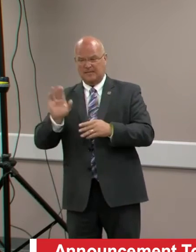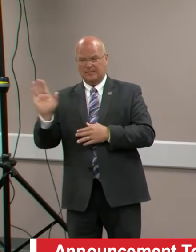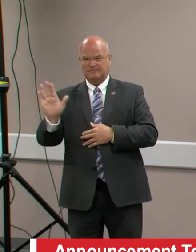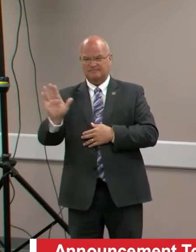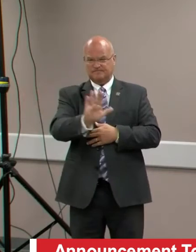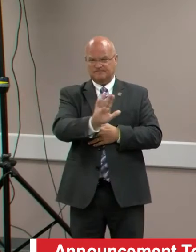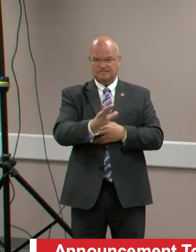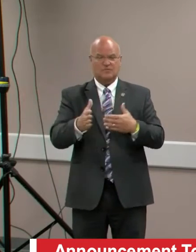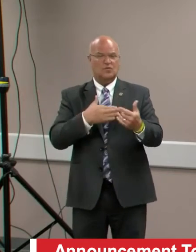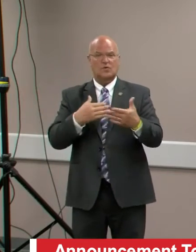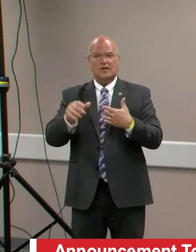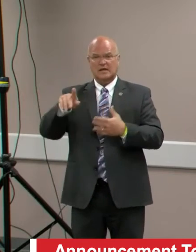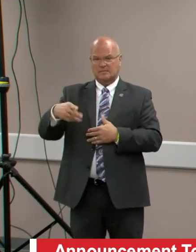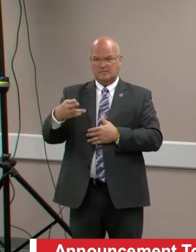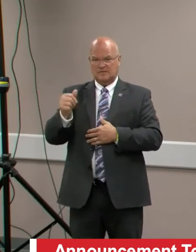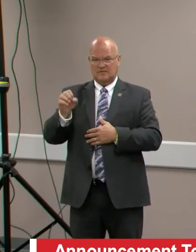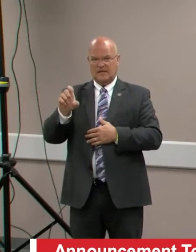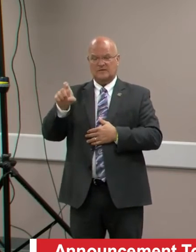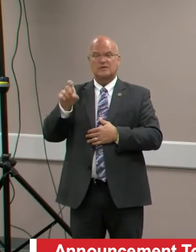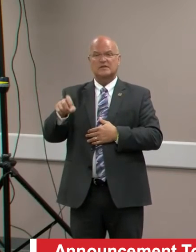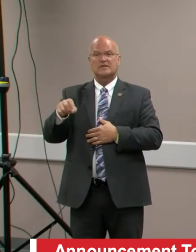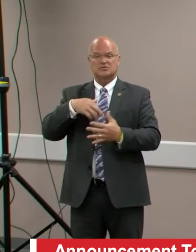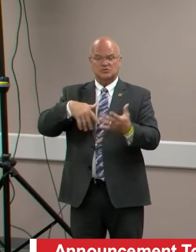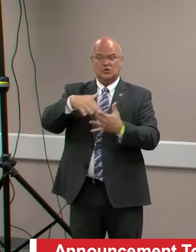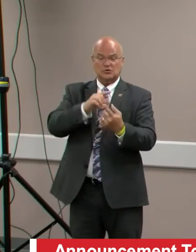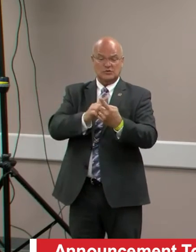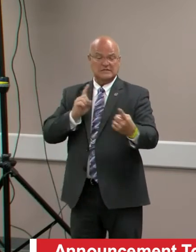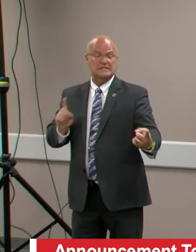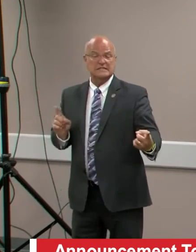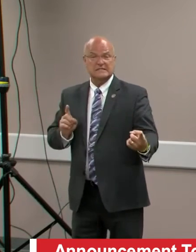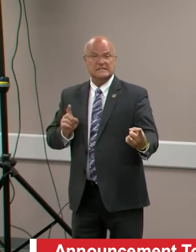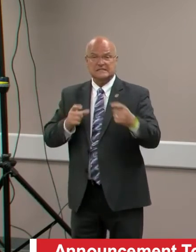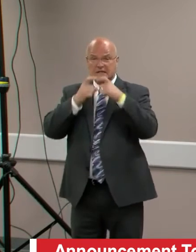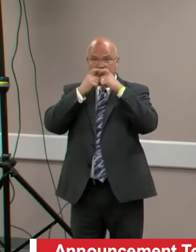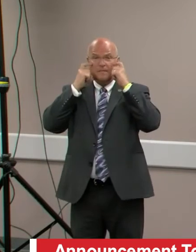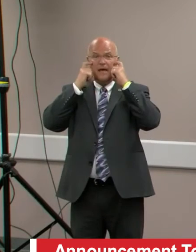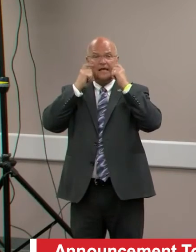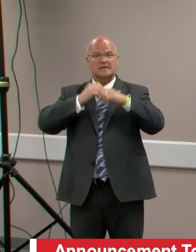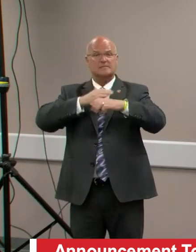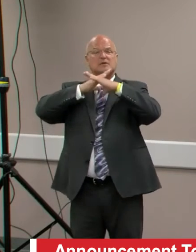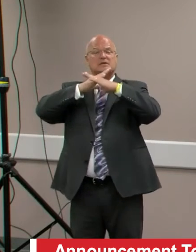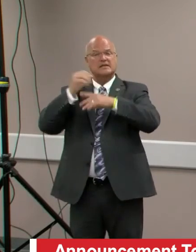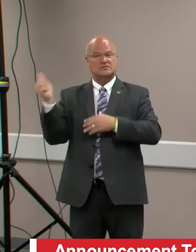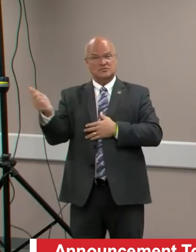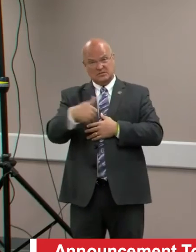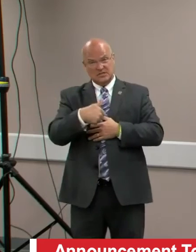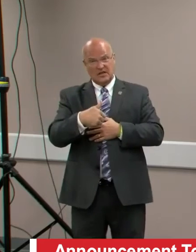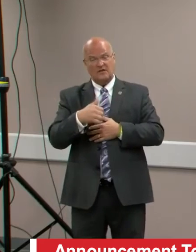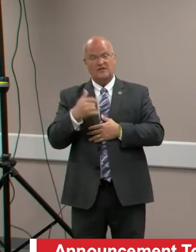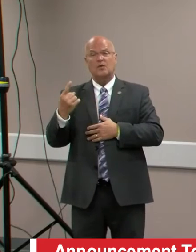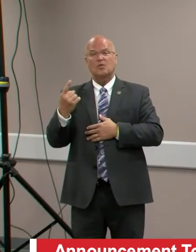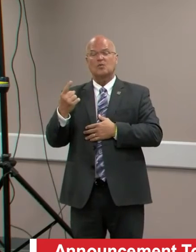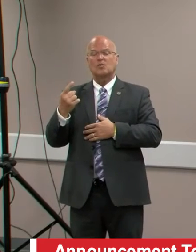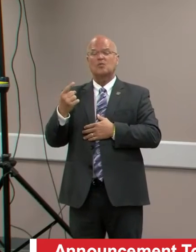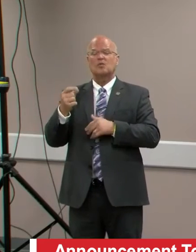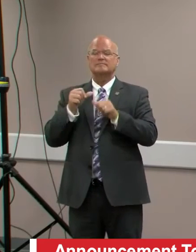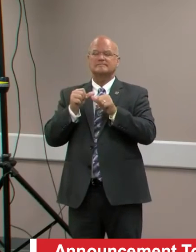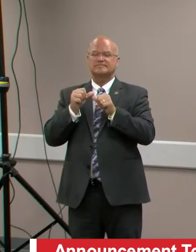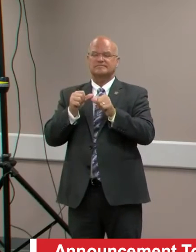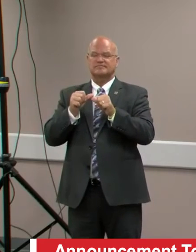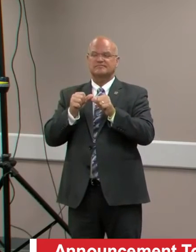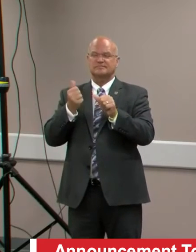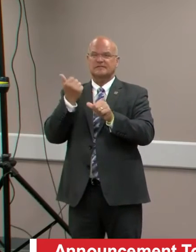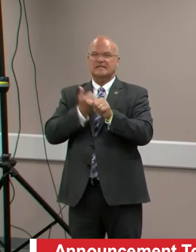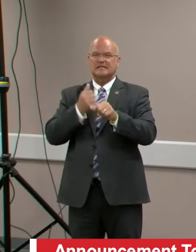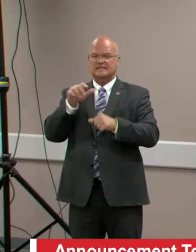you're in, we still need you to socially distance, to wear your mask, to protect yourself. That's one of the constants through each